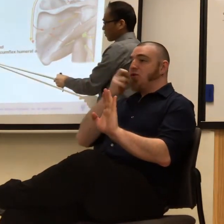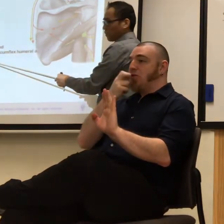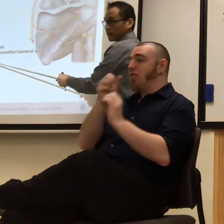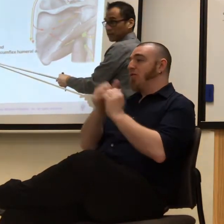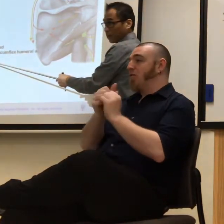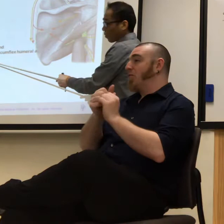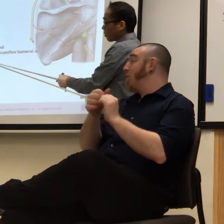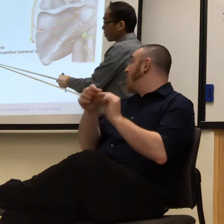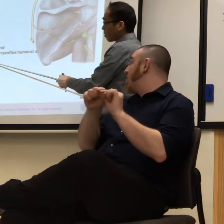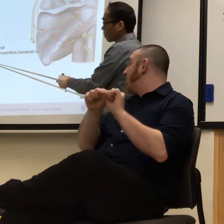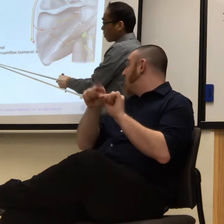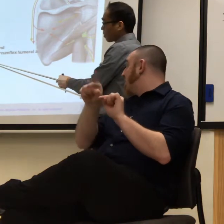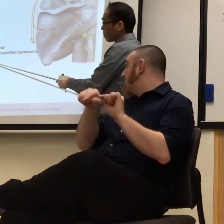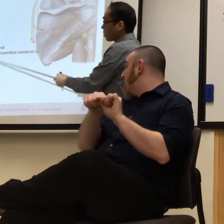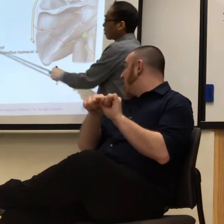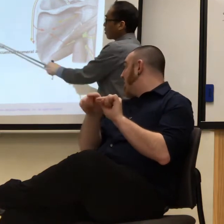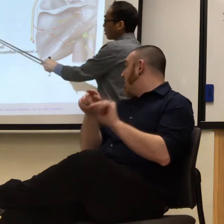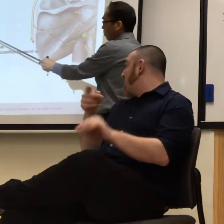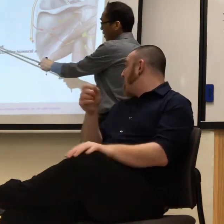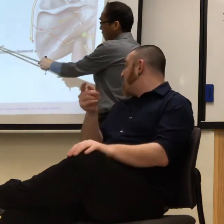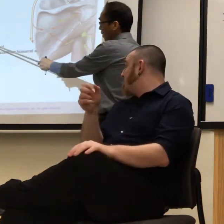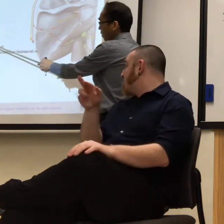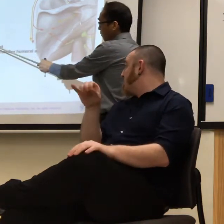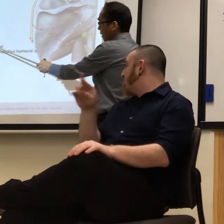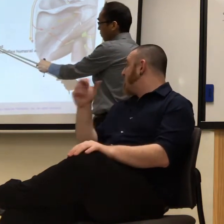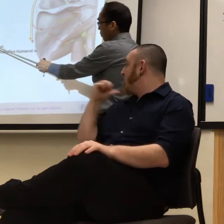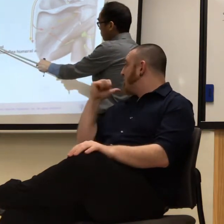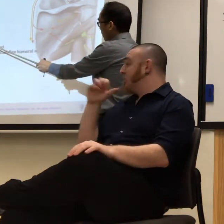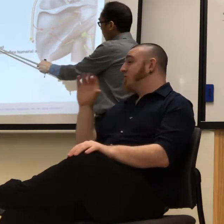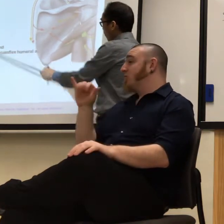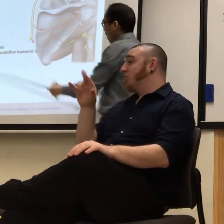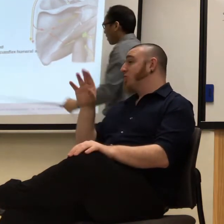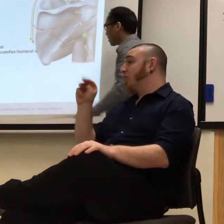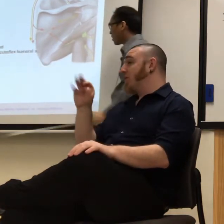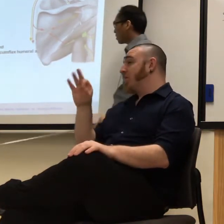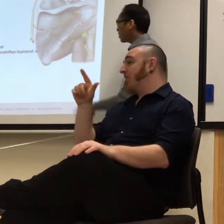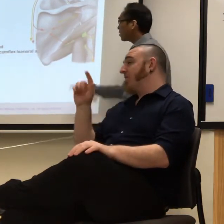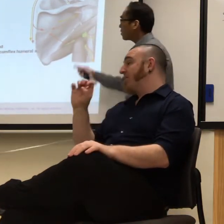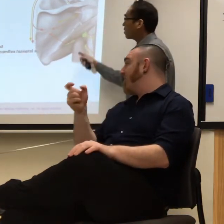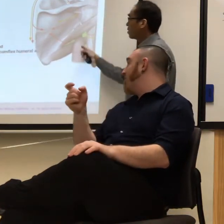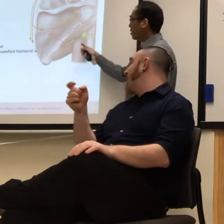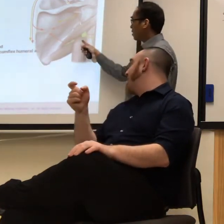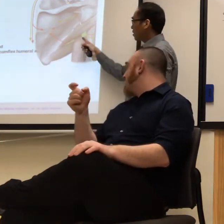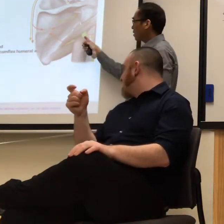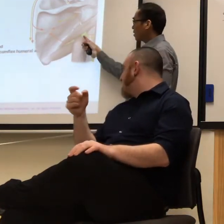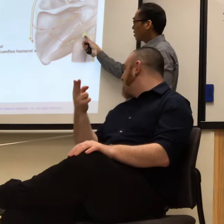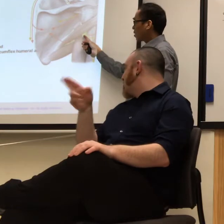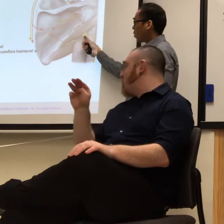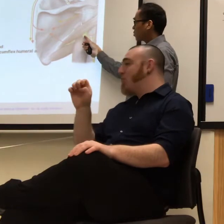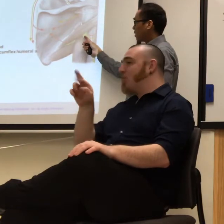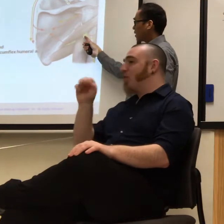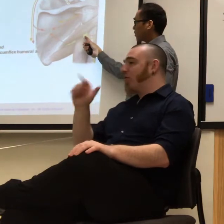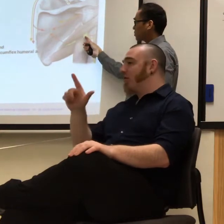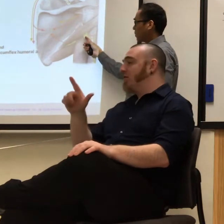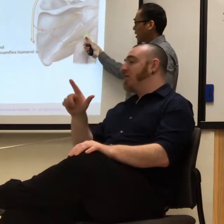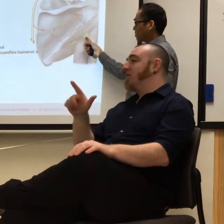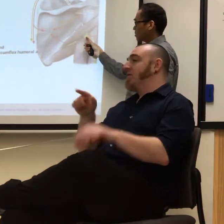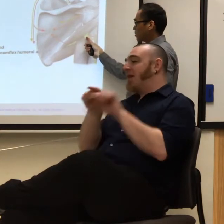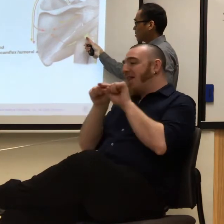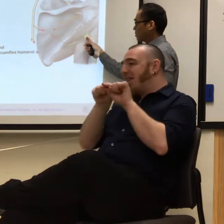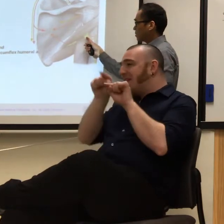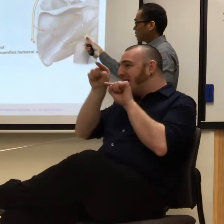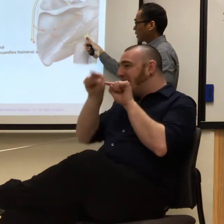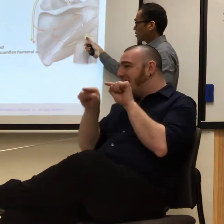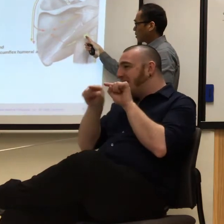posterior circumflex humeral. Right there, they emerge together out of this little quadrangular